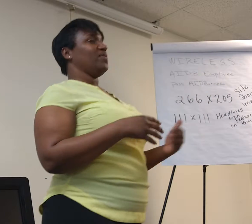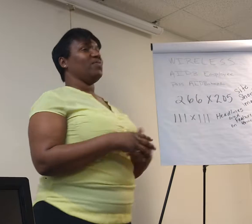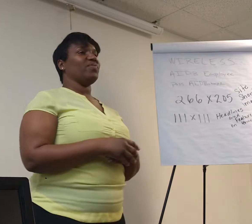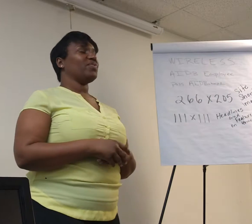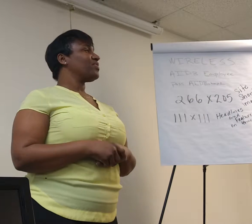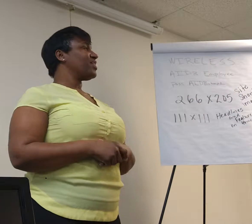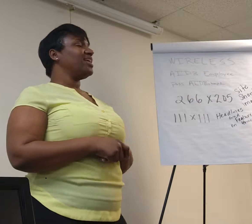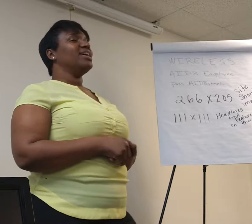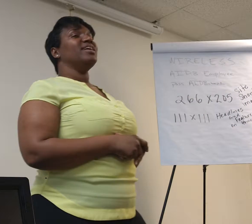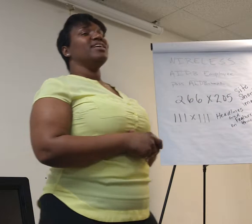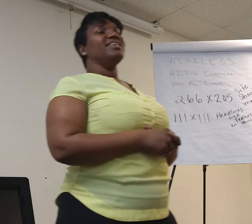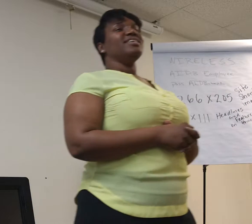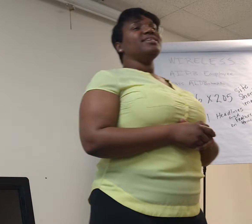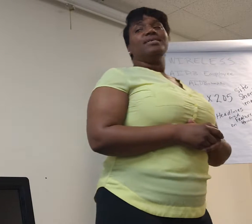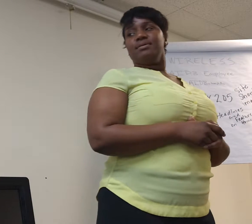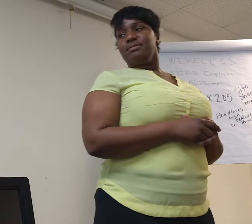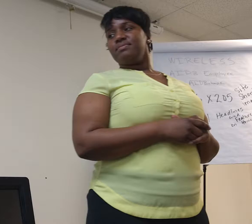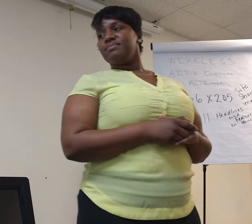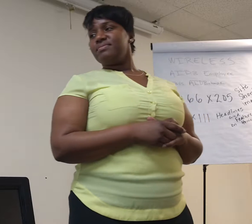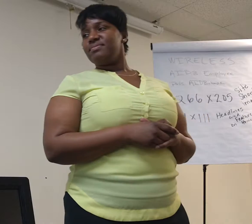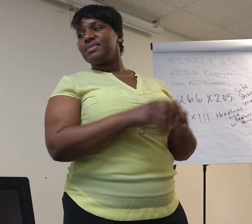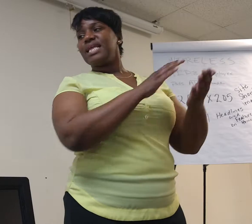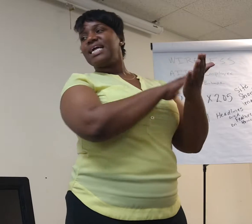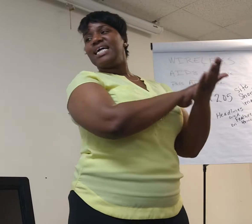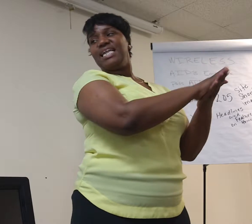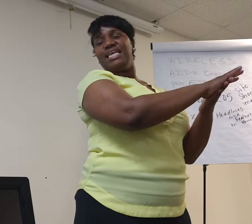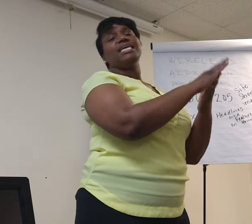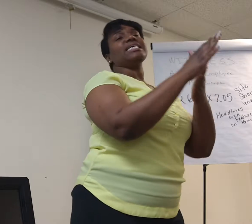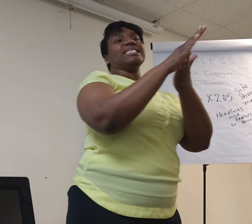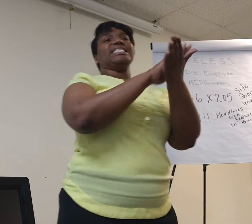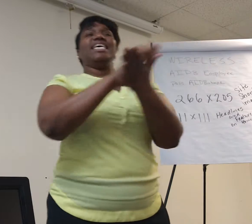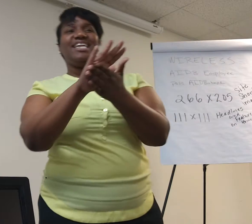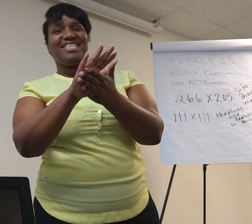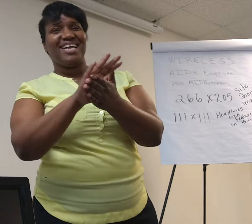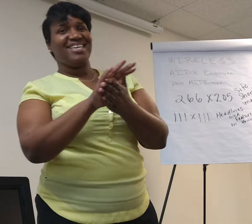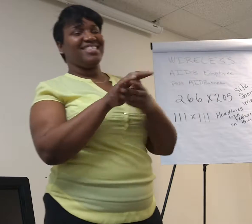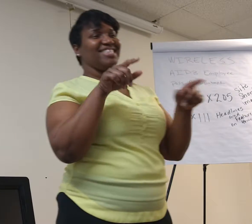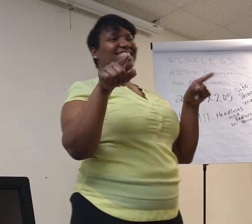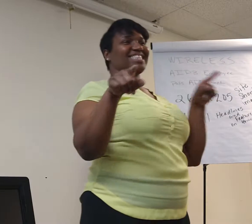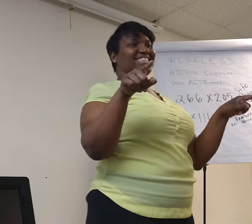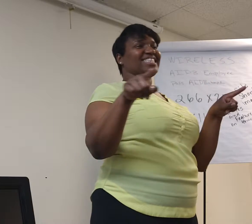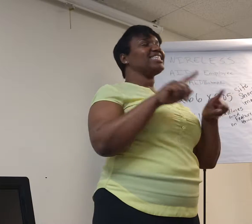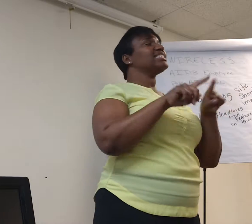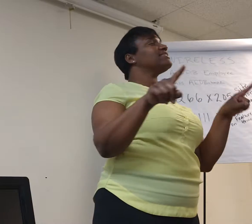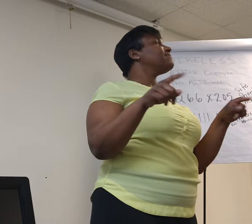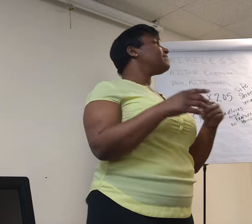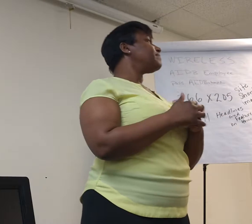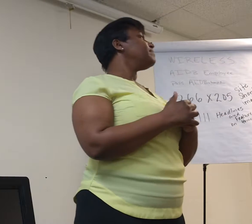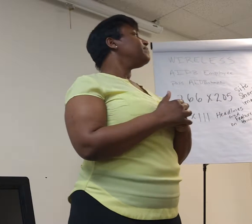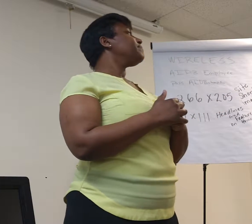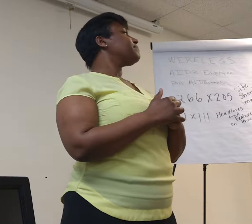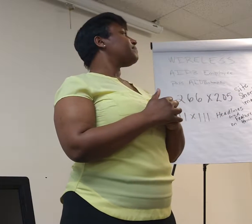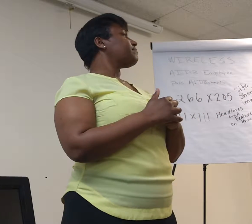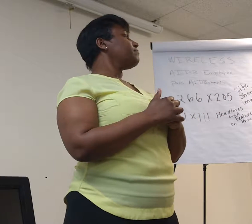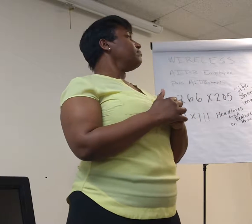You're welcome. You can also use heat sanitizing as a way, but it has to be at least 171